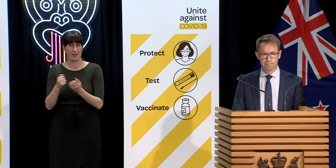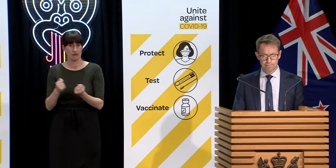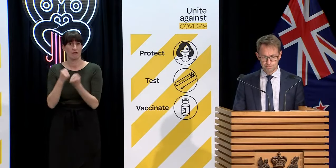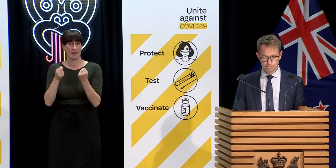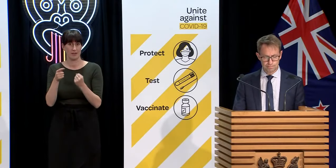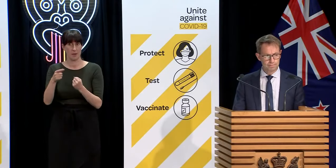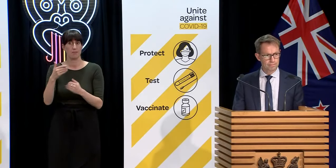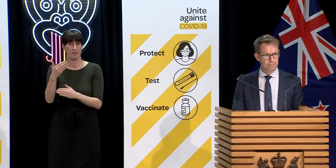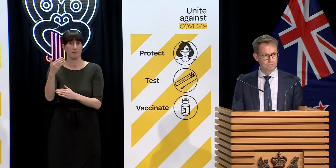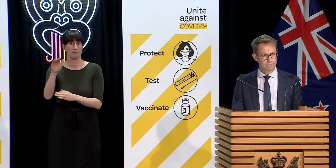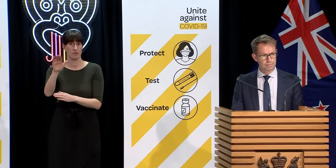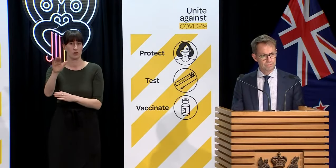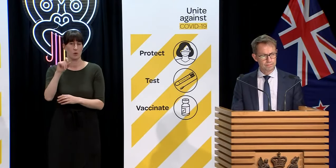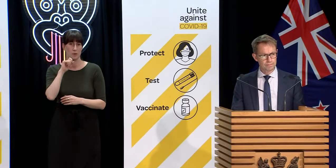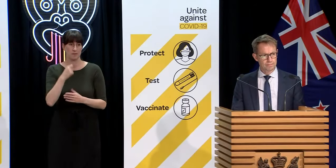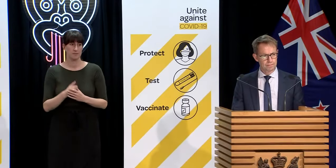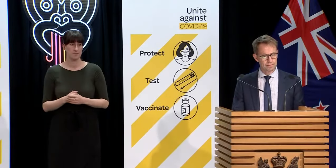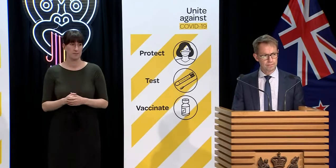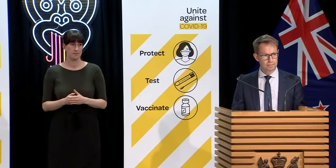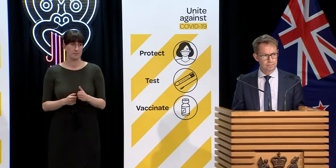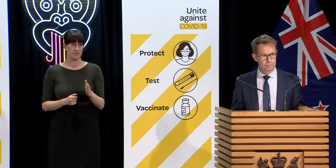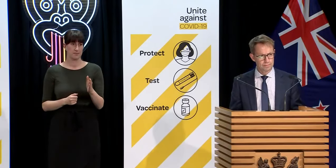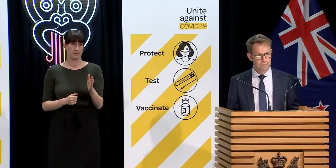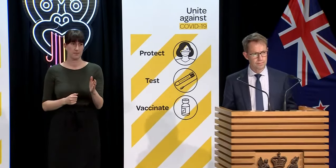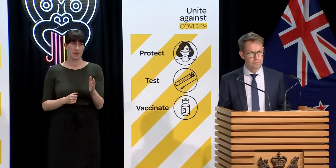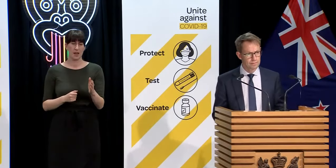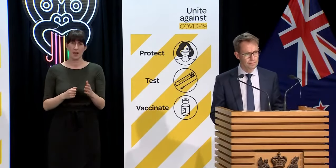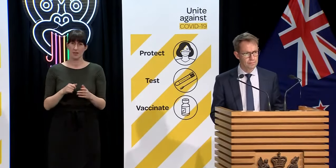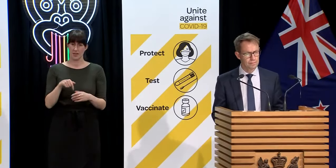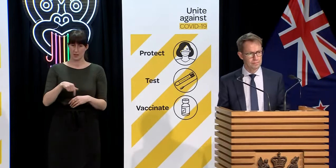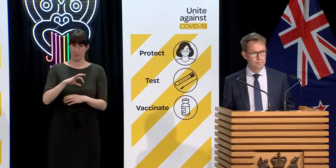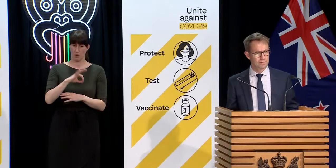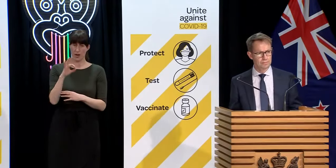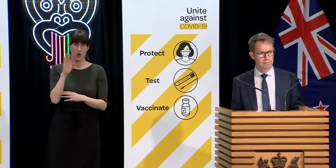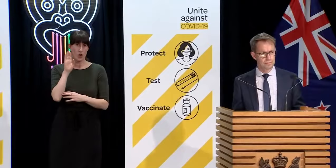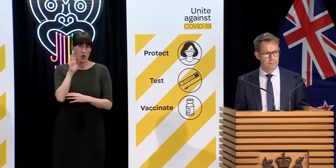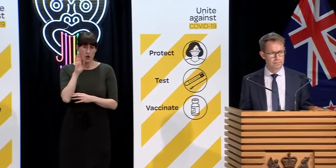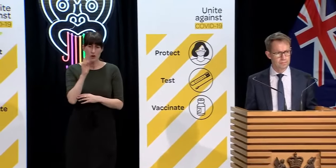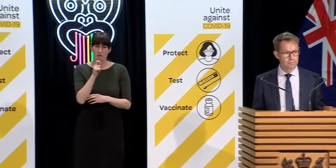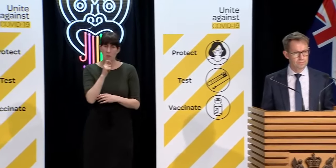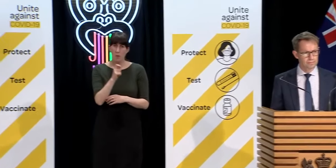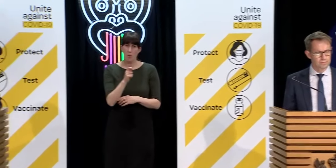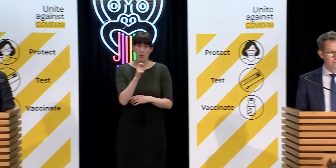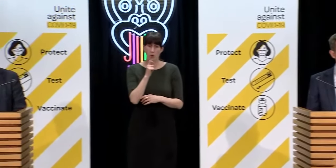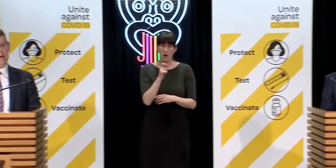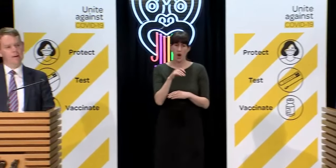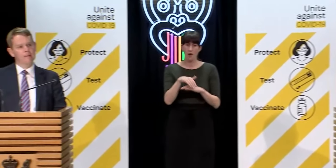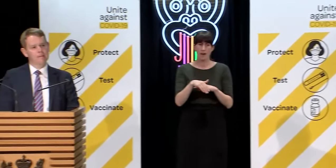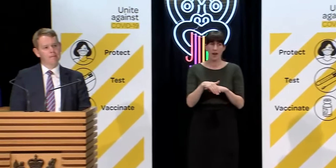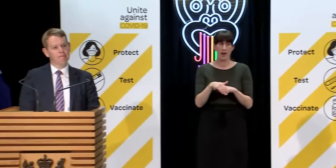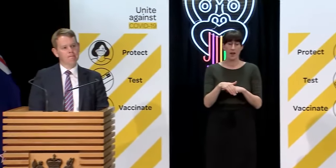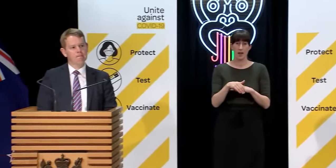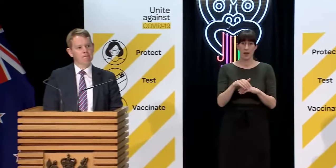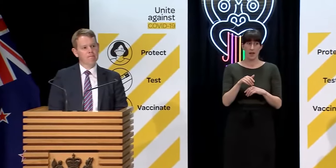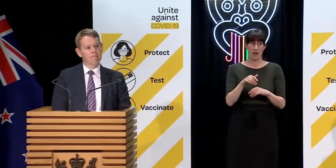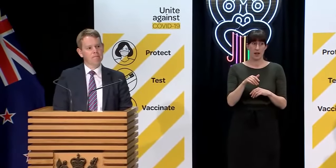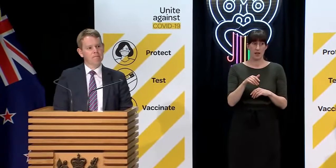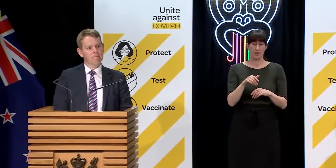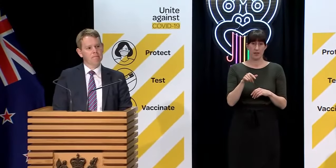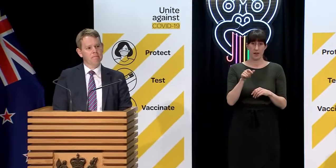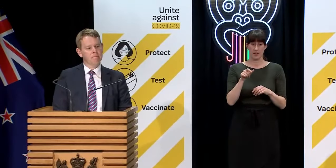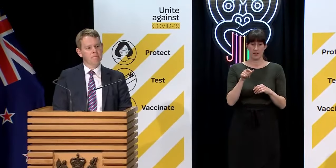back up the back. There's a report this morning of a person who this week breached the Auckland lockdown and travelled to